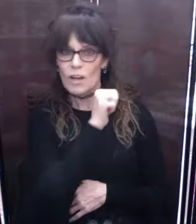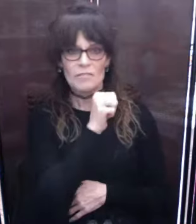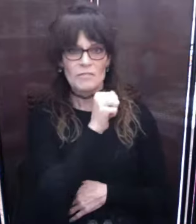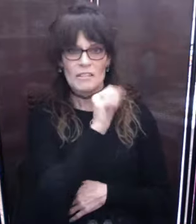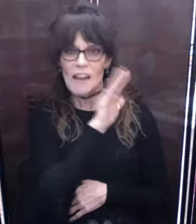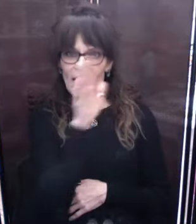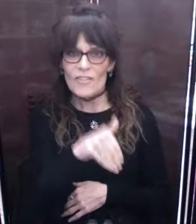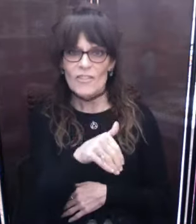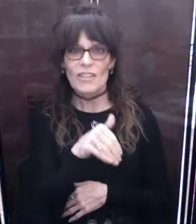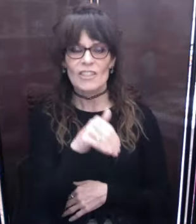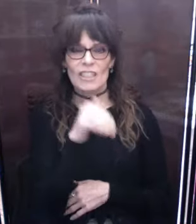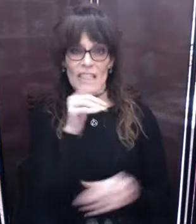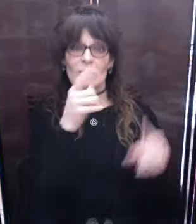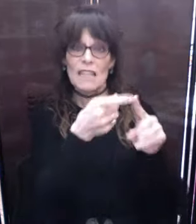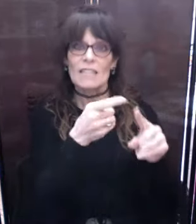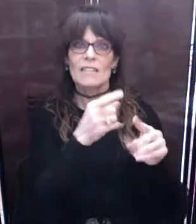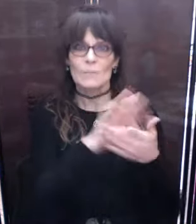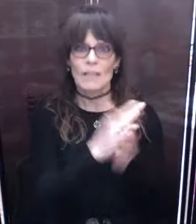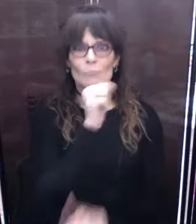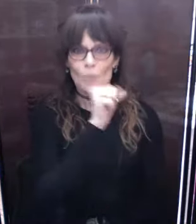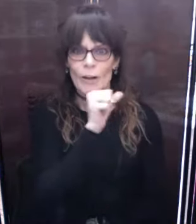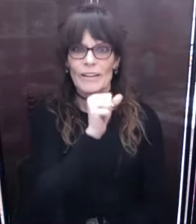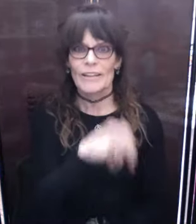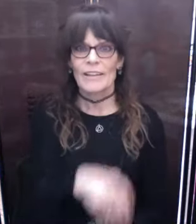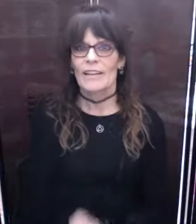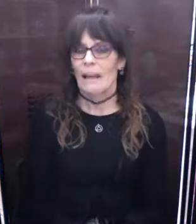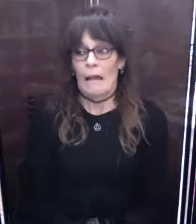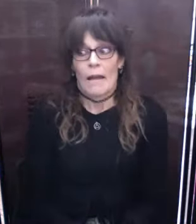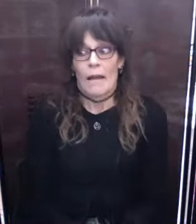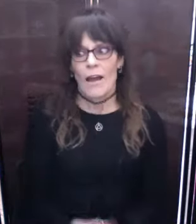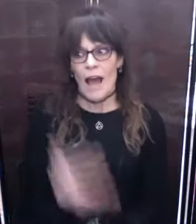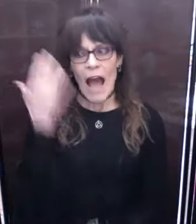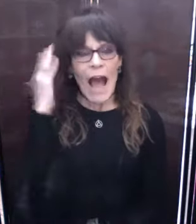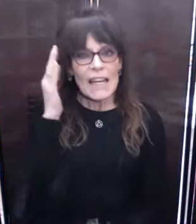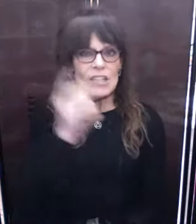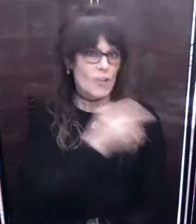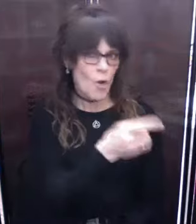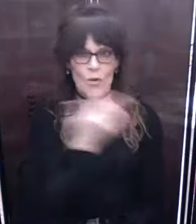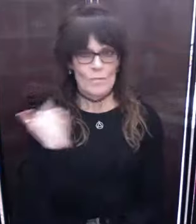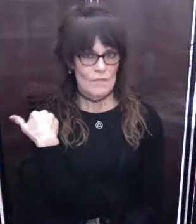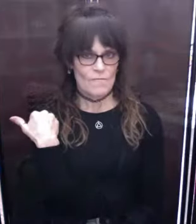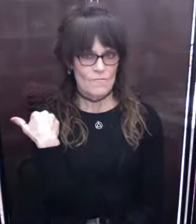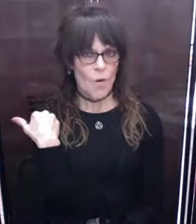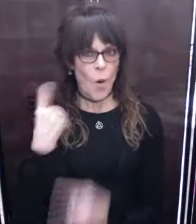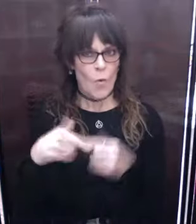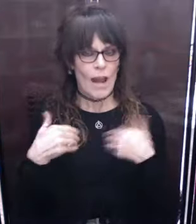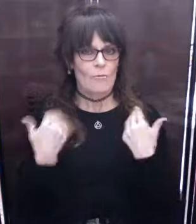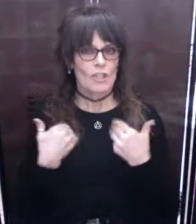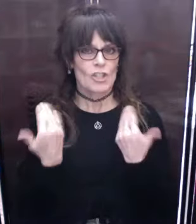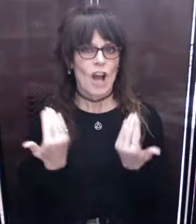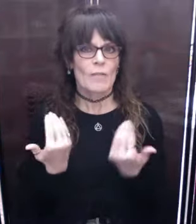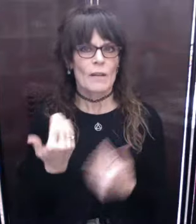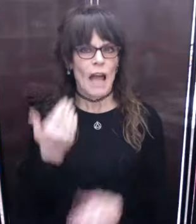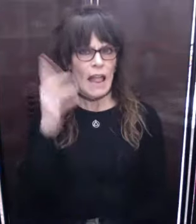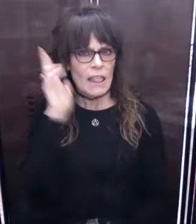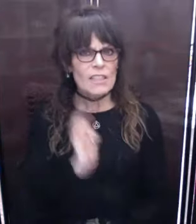to. And I didn't know her in my younger days, but I've listened to her and her sister talk about their drinking